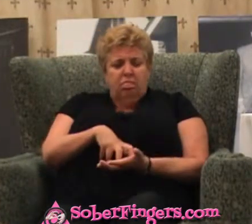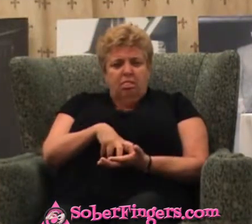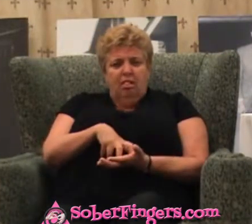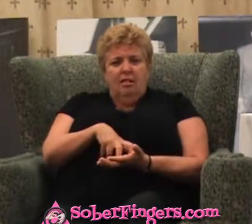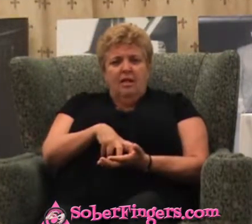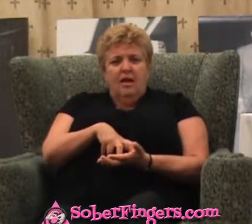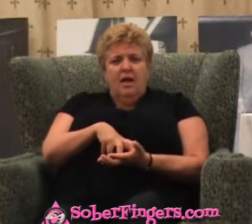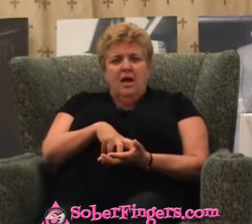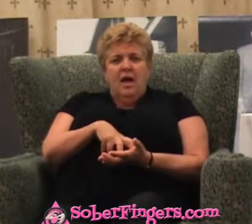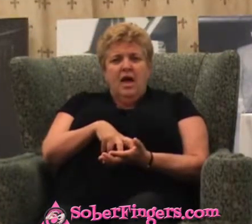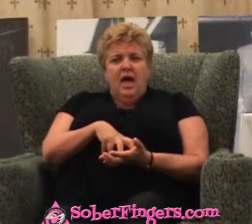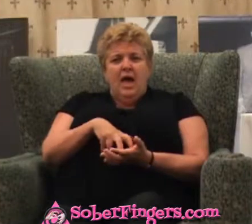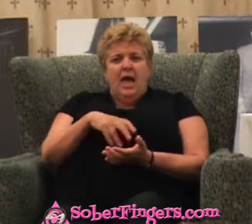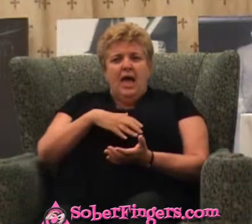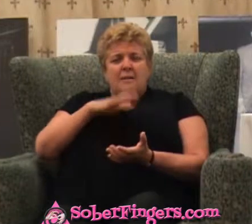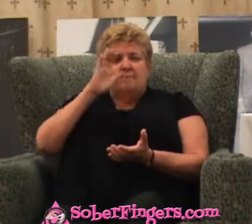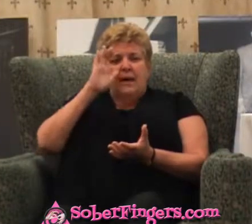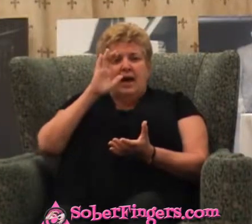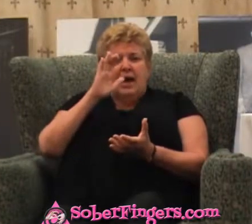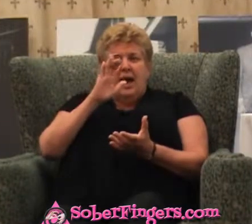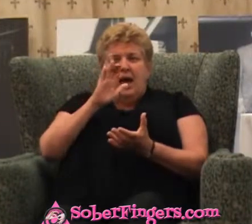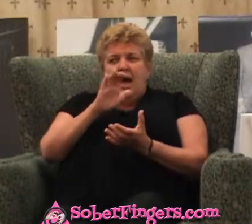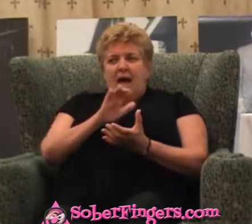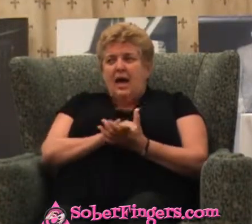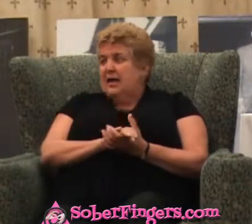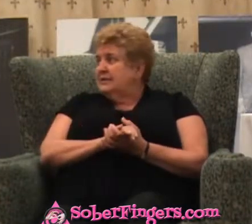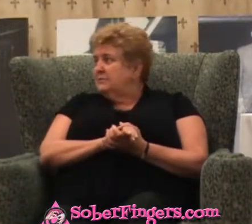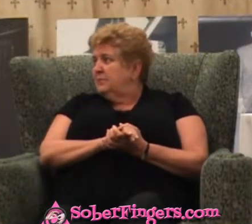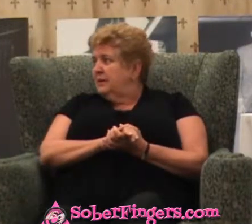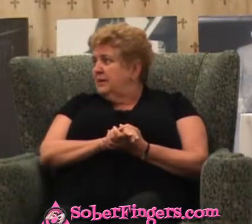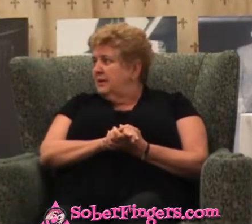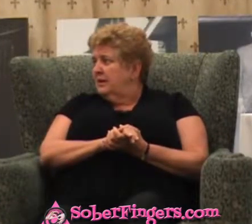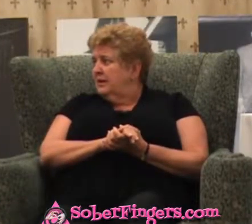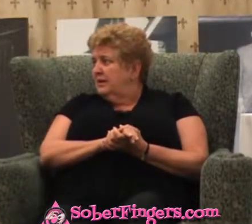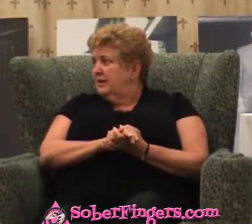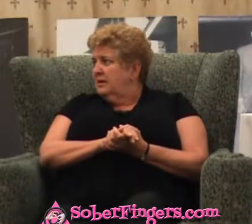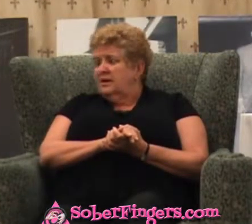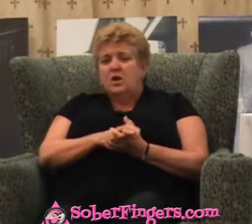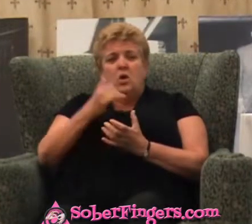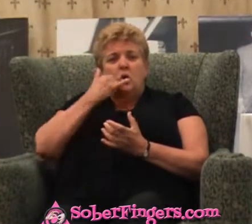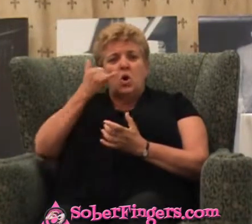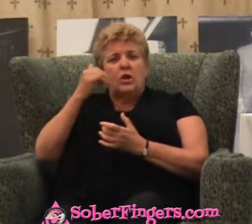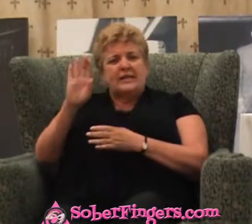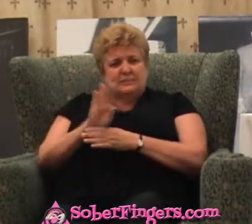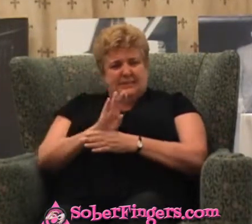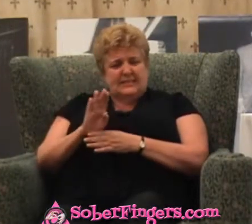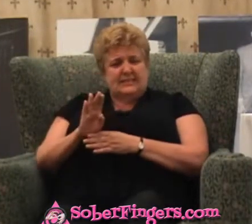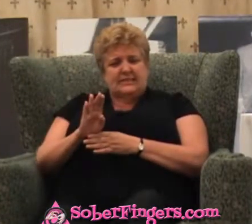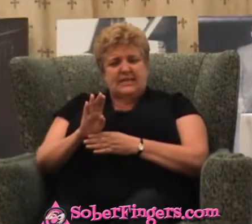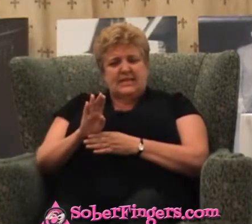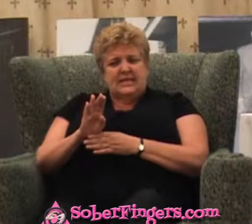and my husband called Damien on the program, and that's his business, this type of thing. And he said, oh,